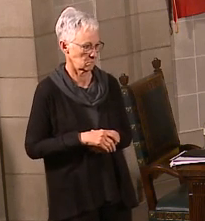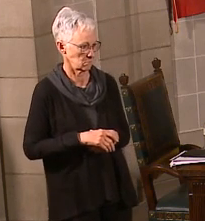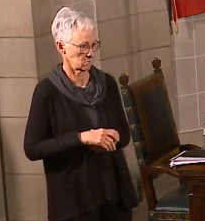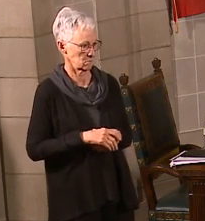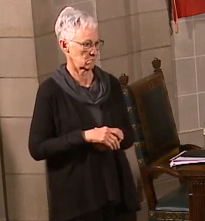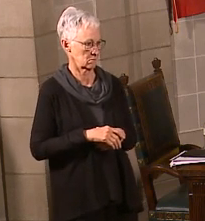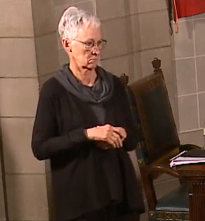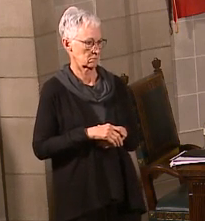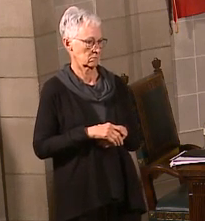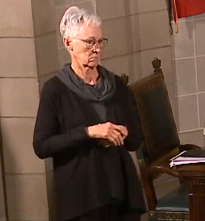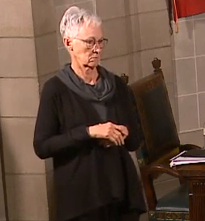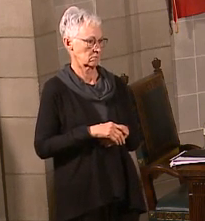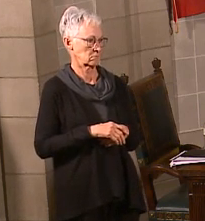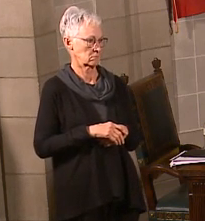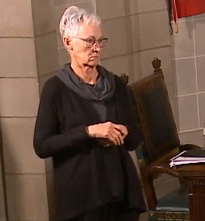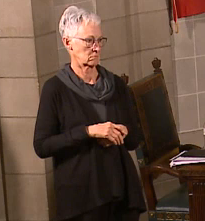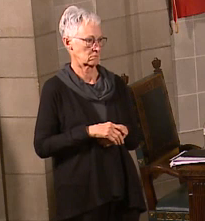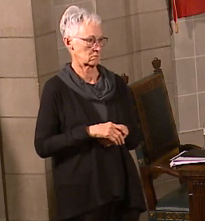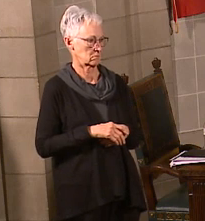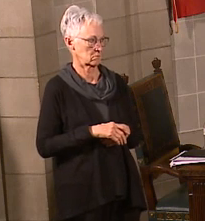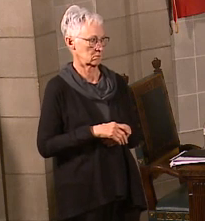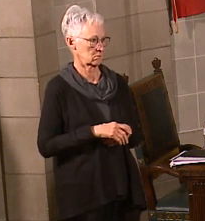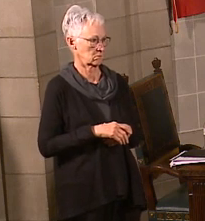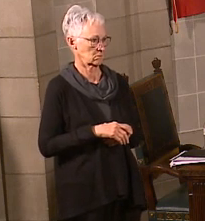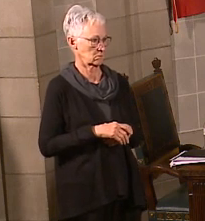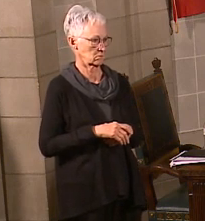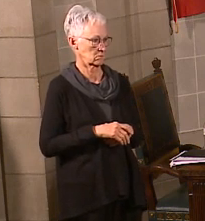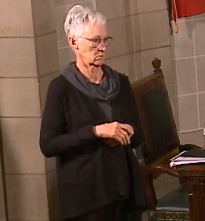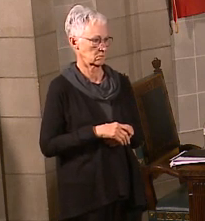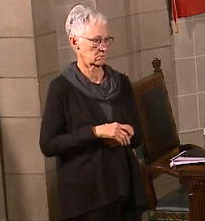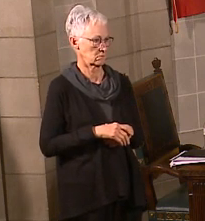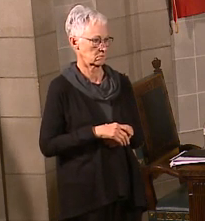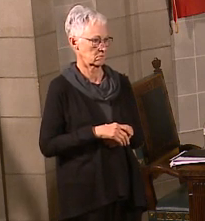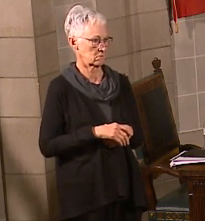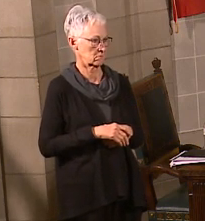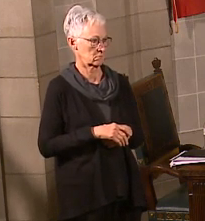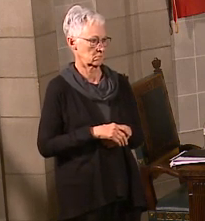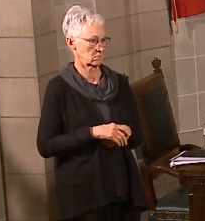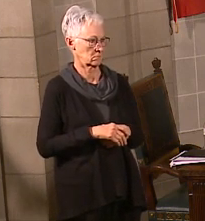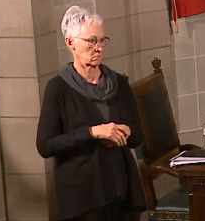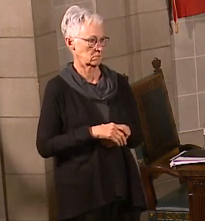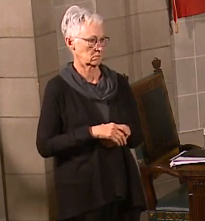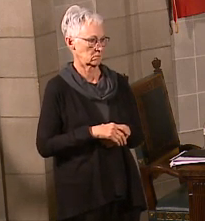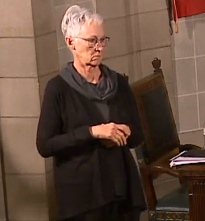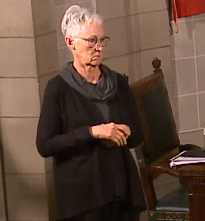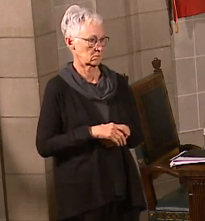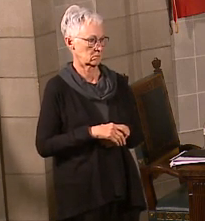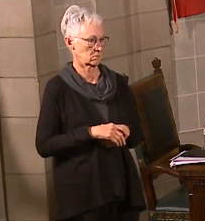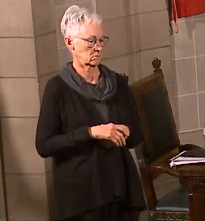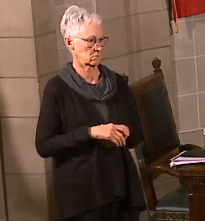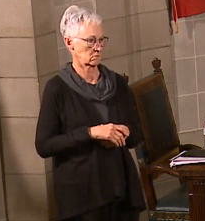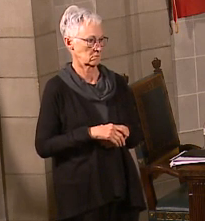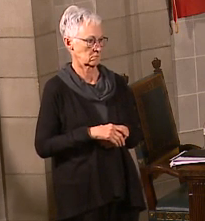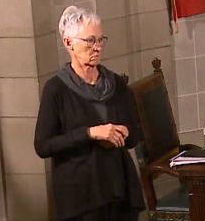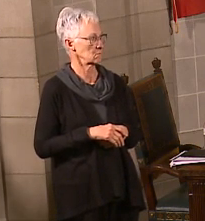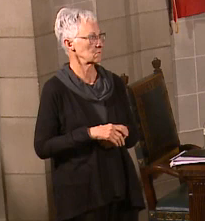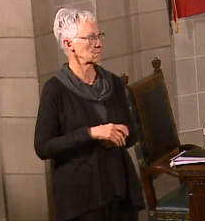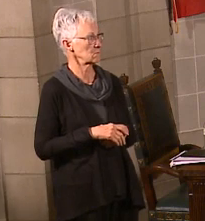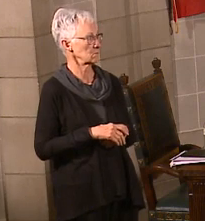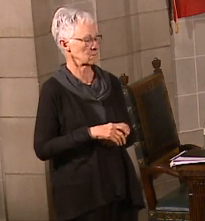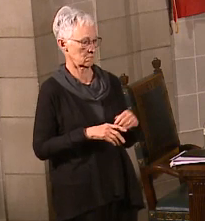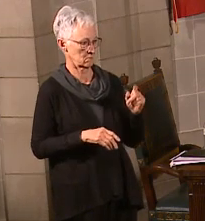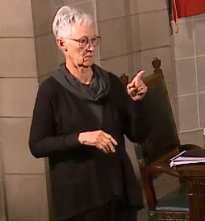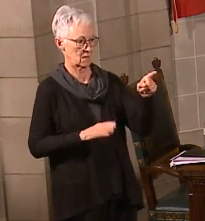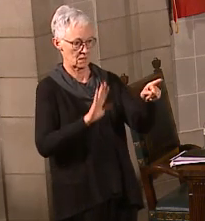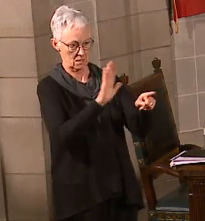comparable to New York, why did you reject the mayor's offer to let's do stay at home?